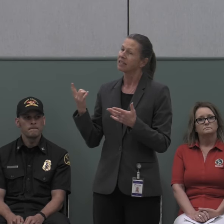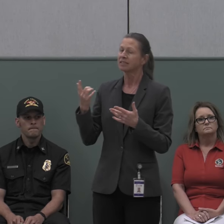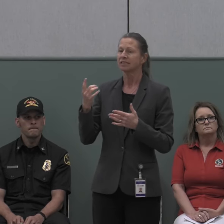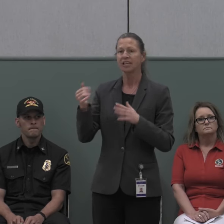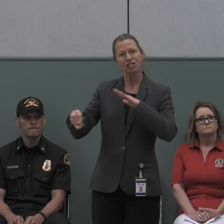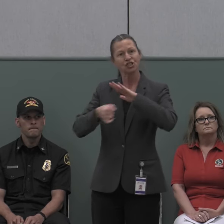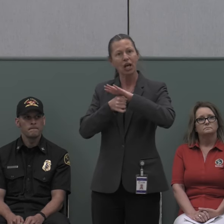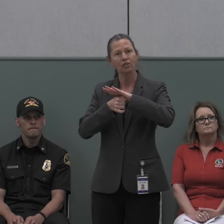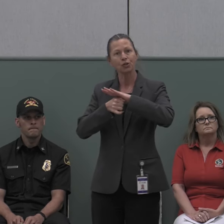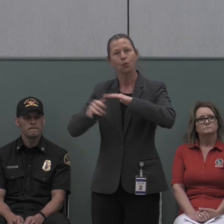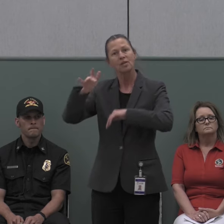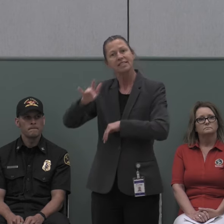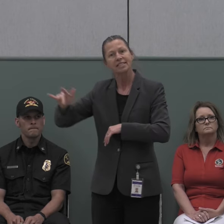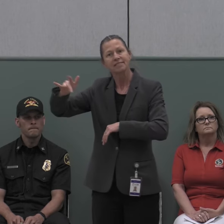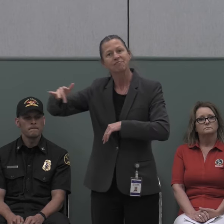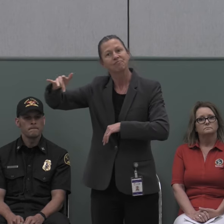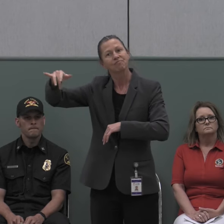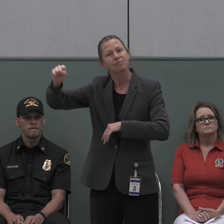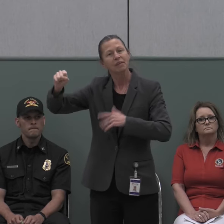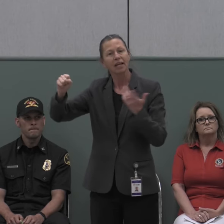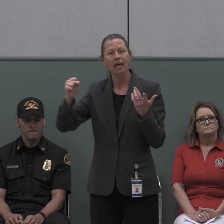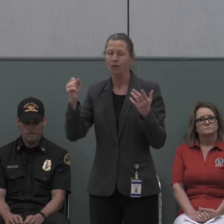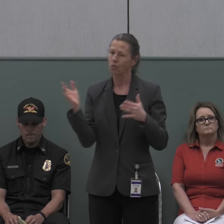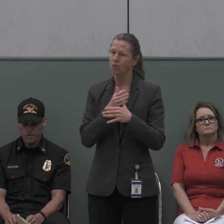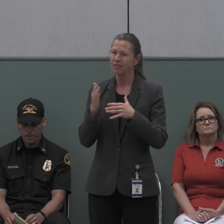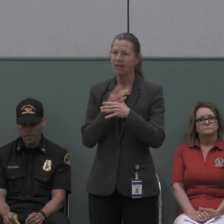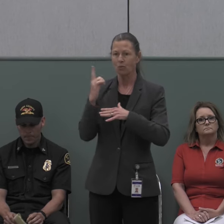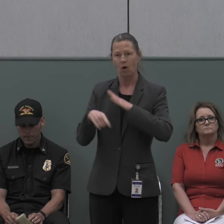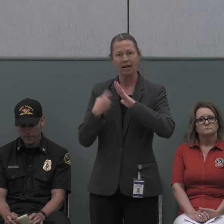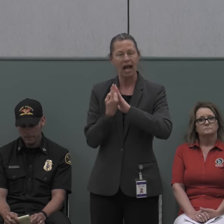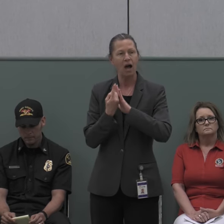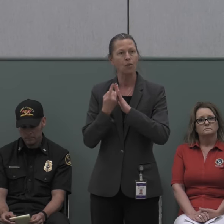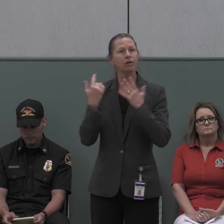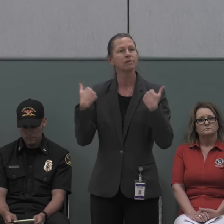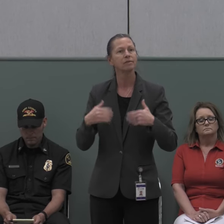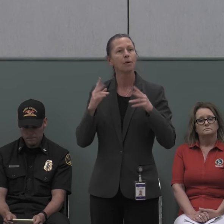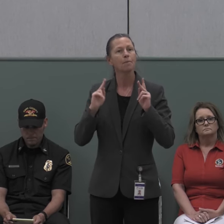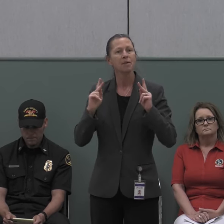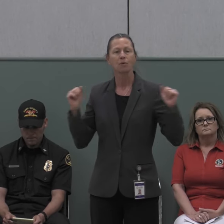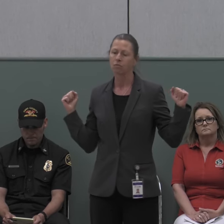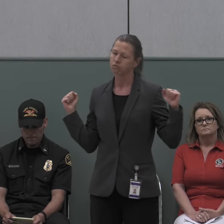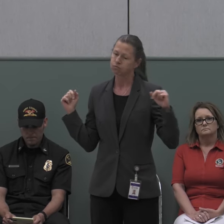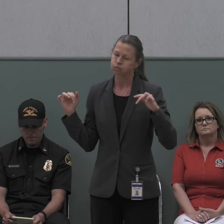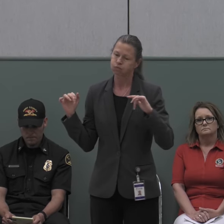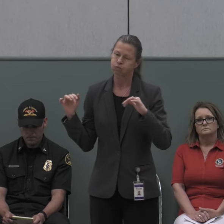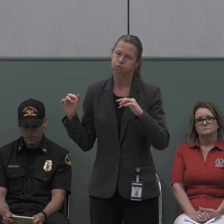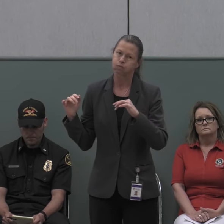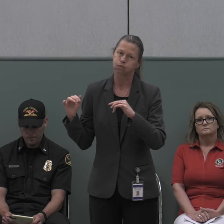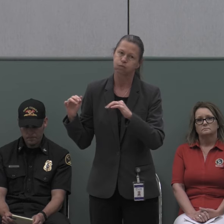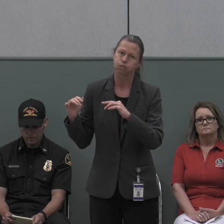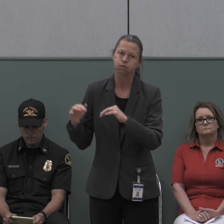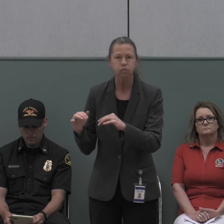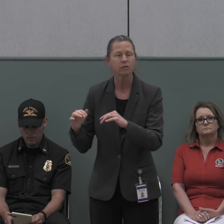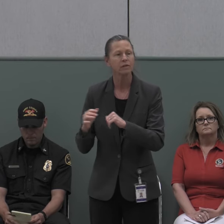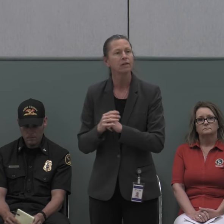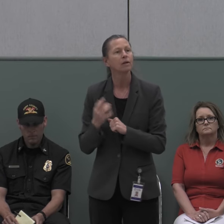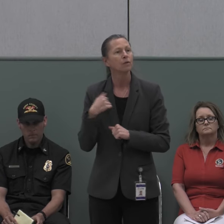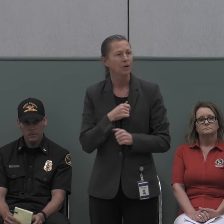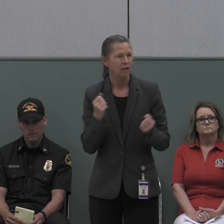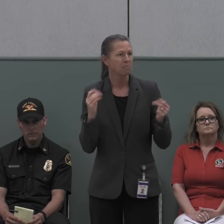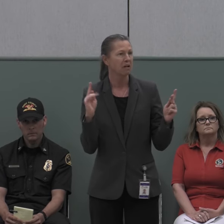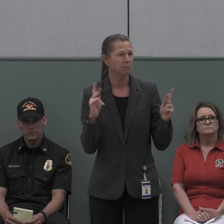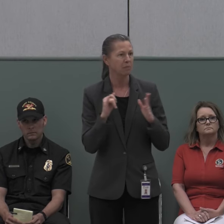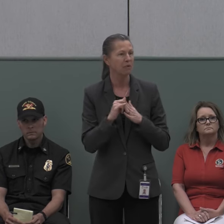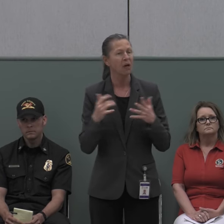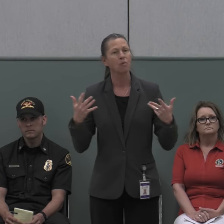hour, it wasn't so empty. We had people flowing in through the evening, people who were very, very scared, very